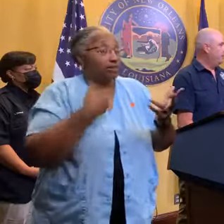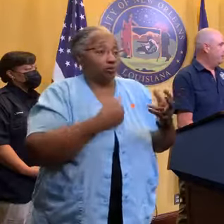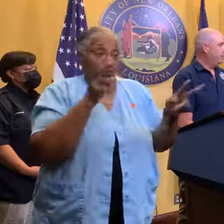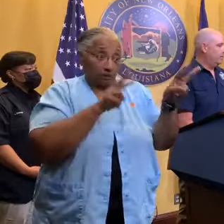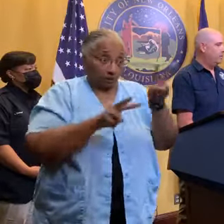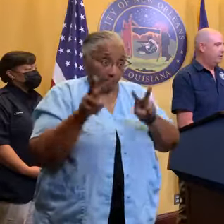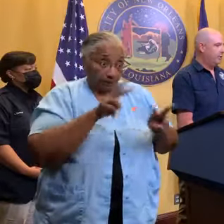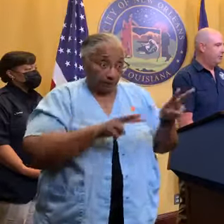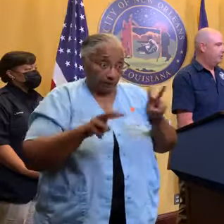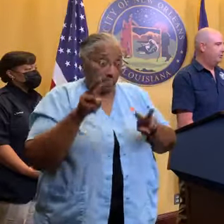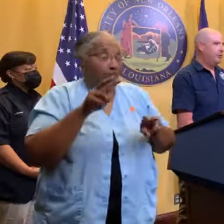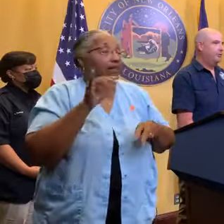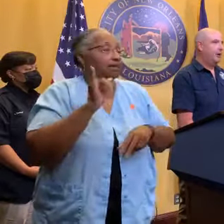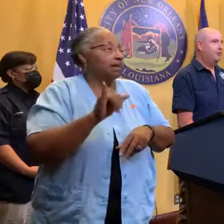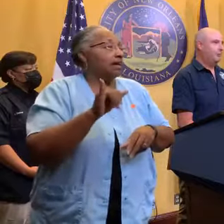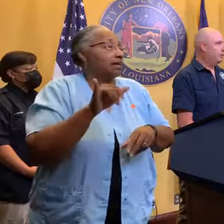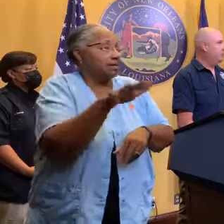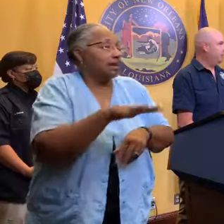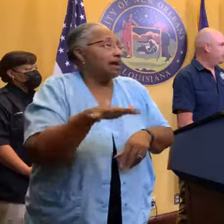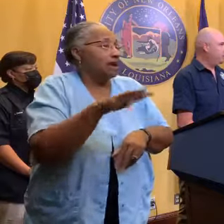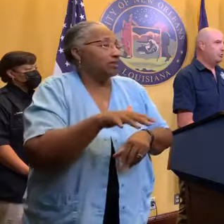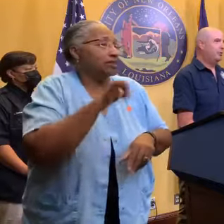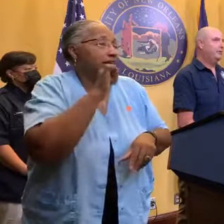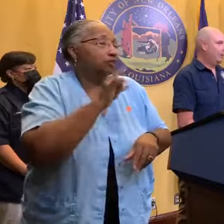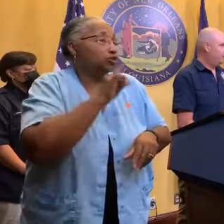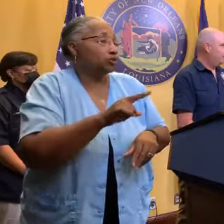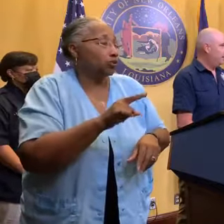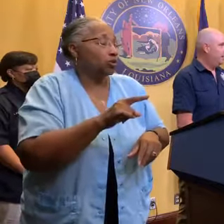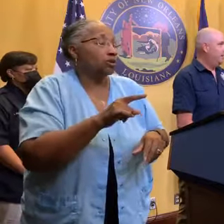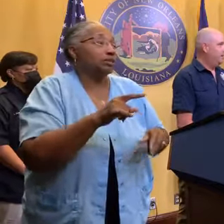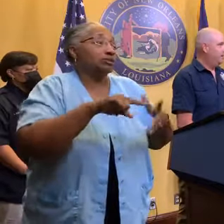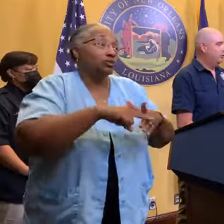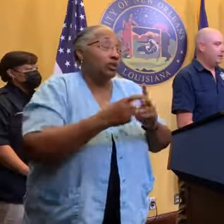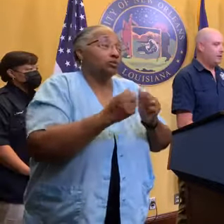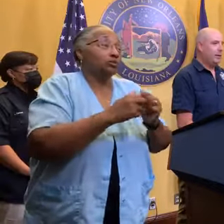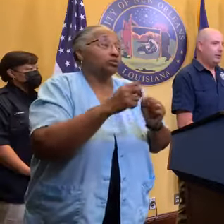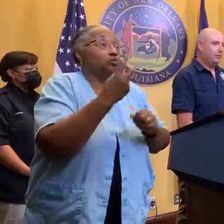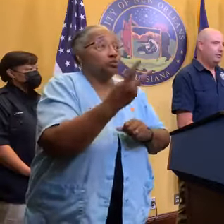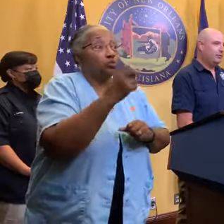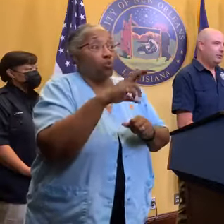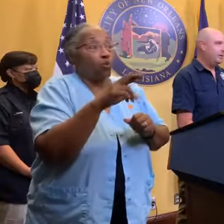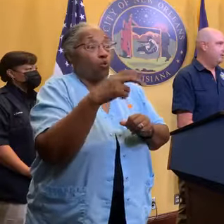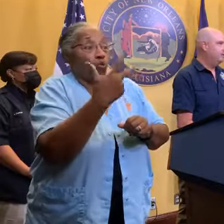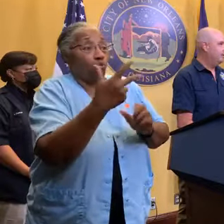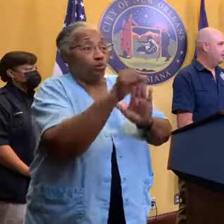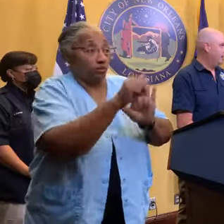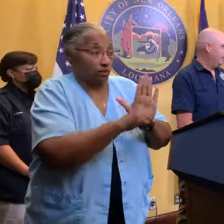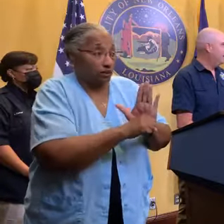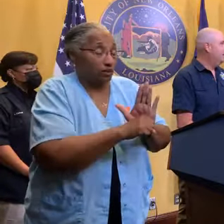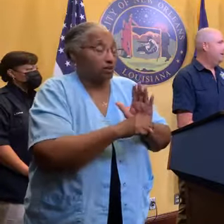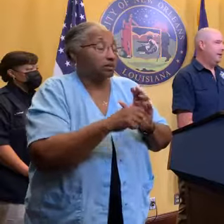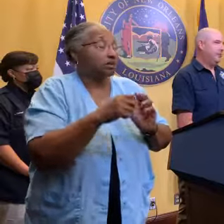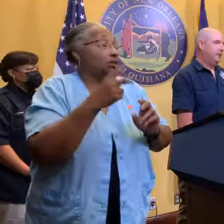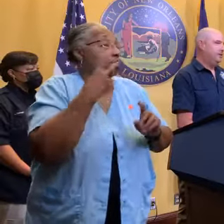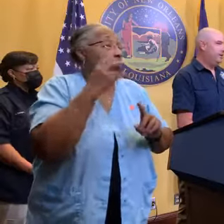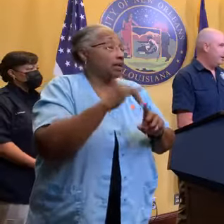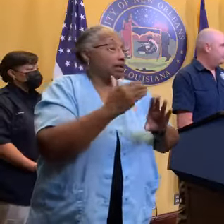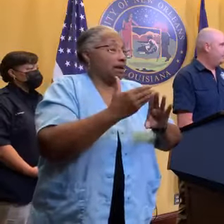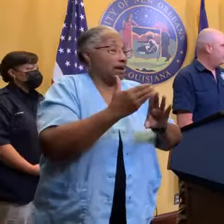see that the cone of uncertainty starts off real big, 2-3 states, and if you're looking at that cone of uncertainty as of the 10 a.m.,